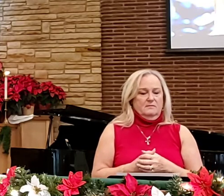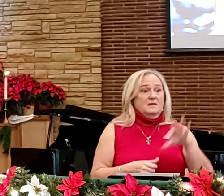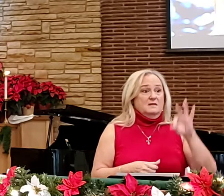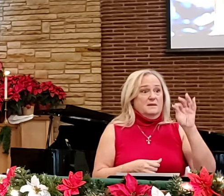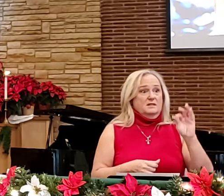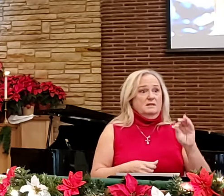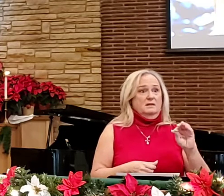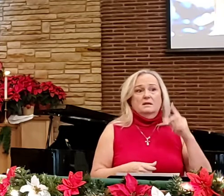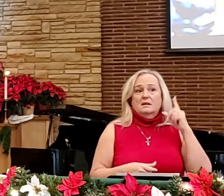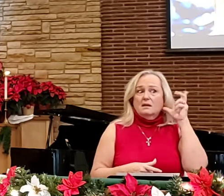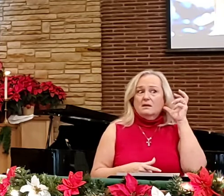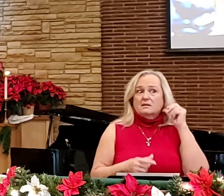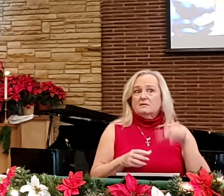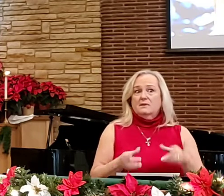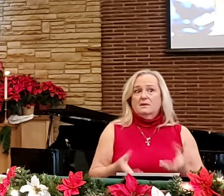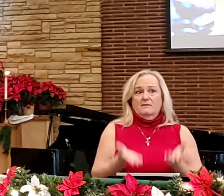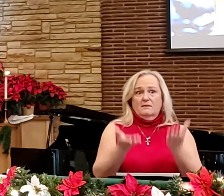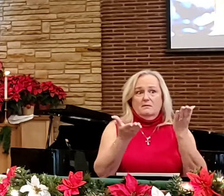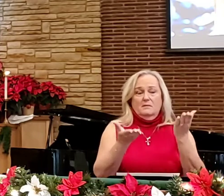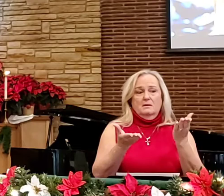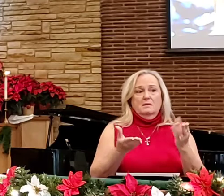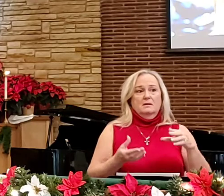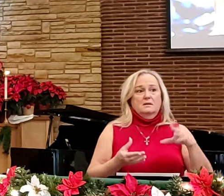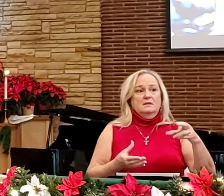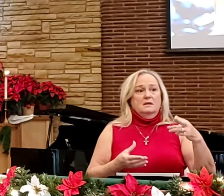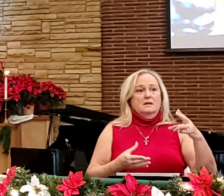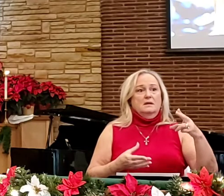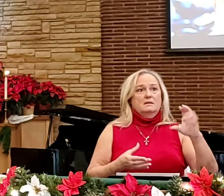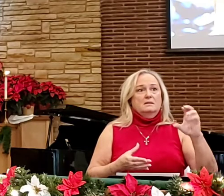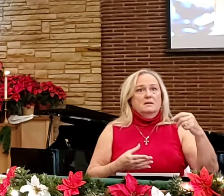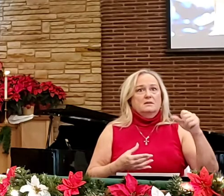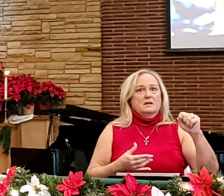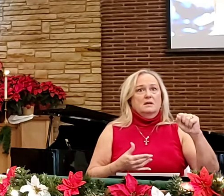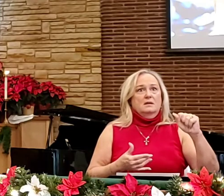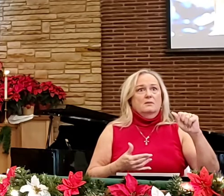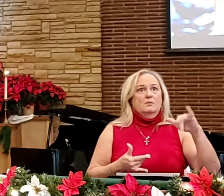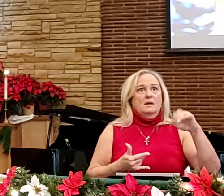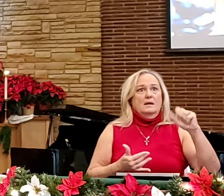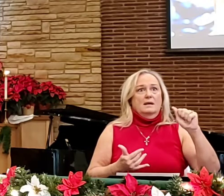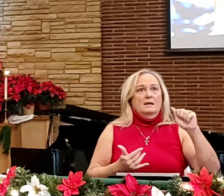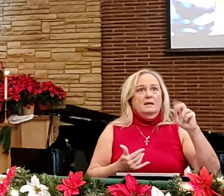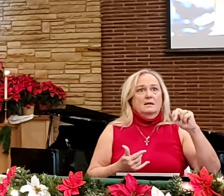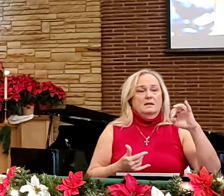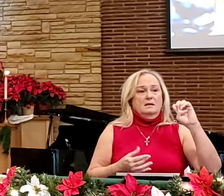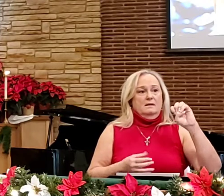Especially hear us as we lift up Cheyenne and her family.